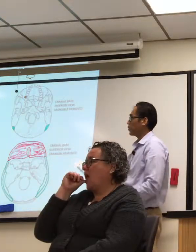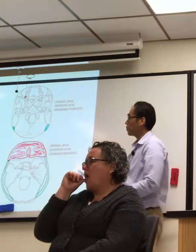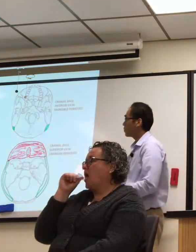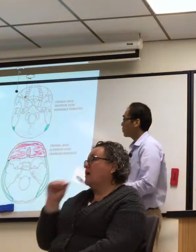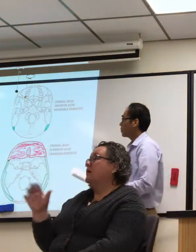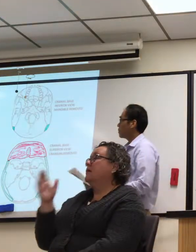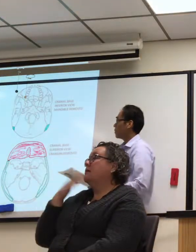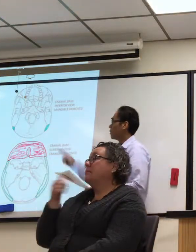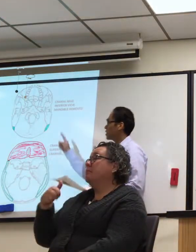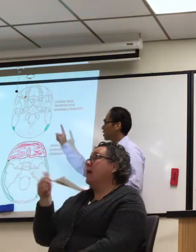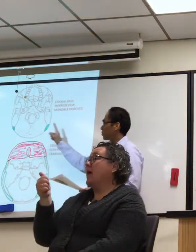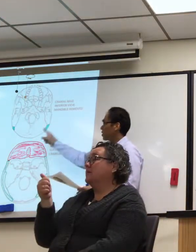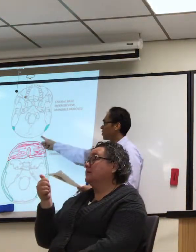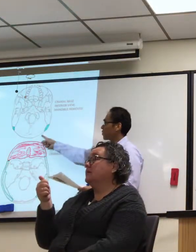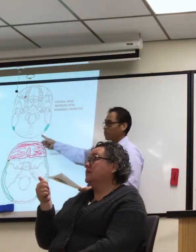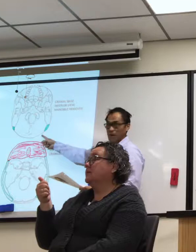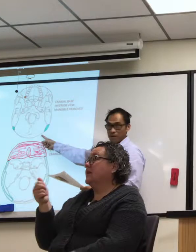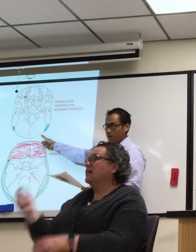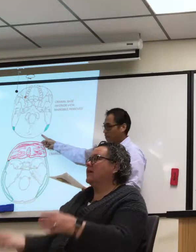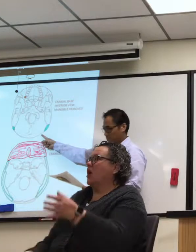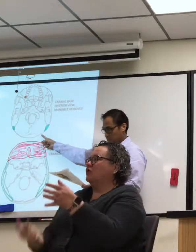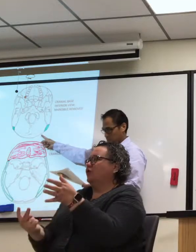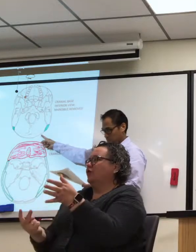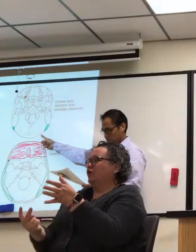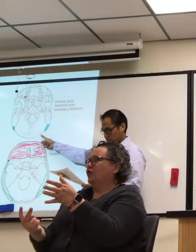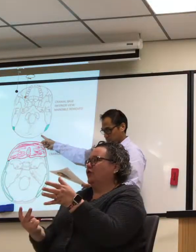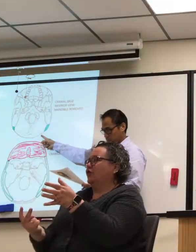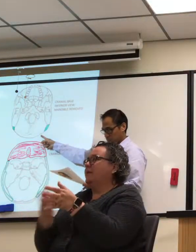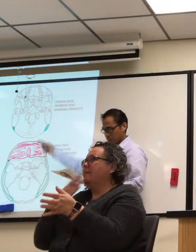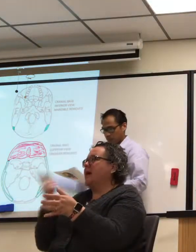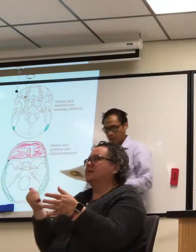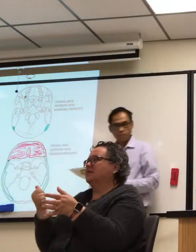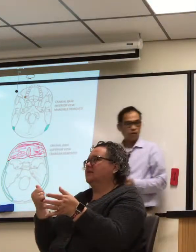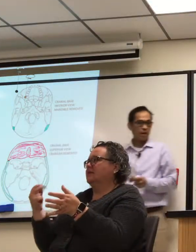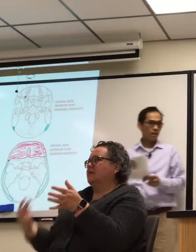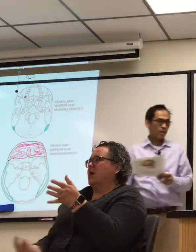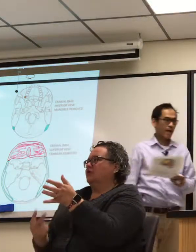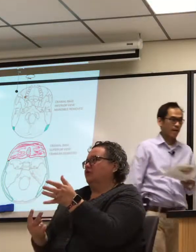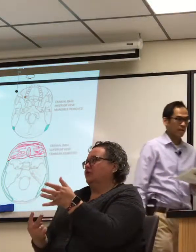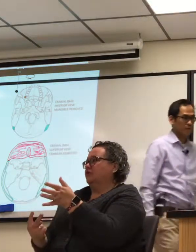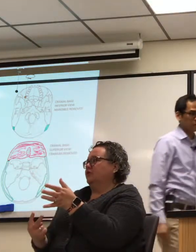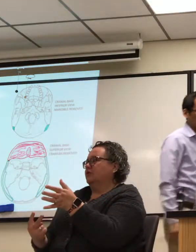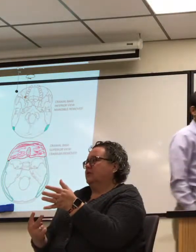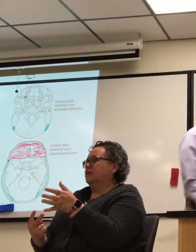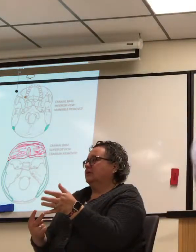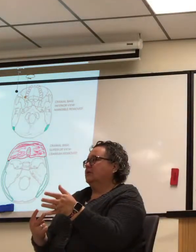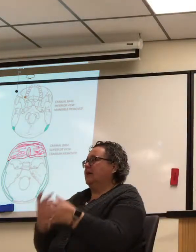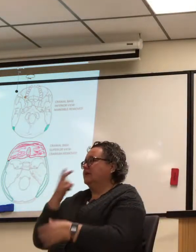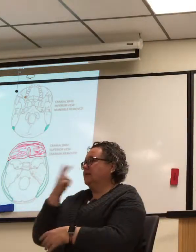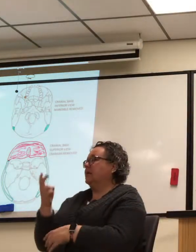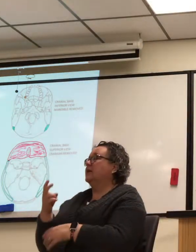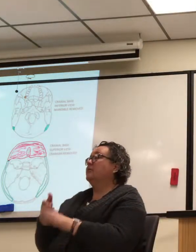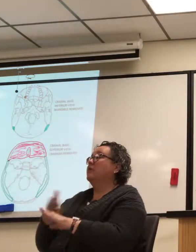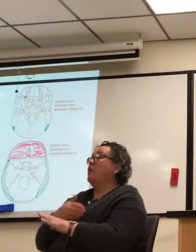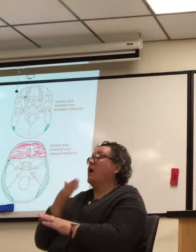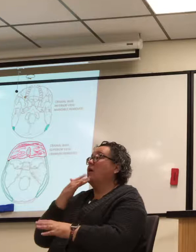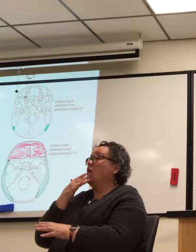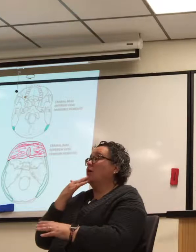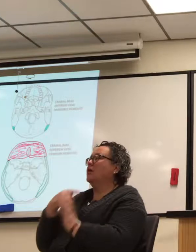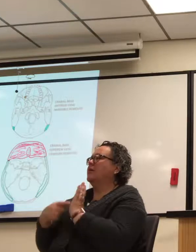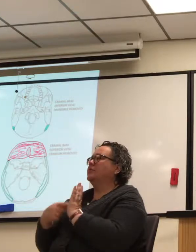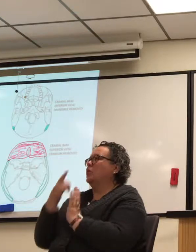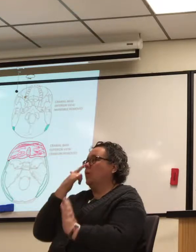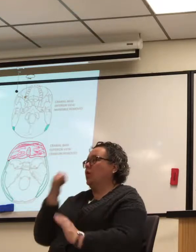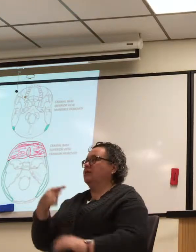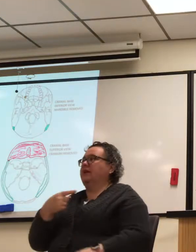course, the best view is underneath, right there. Before I color that in, let me show you what it looks like right